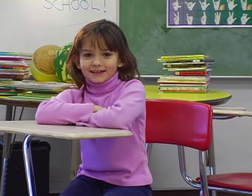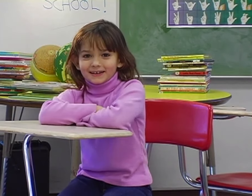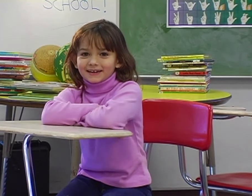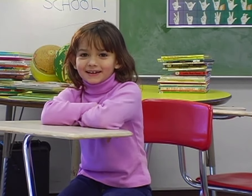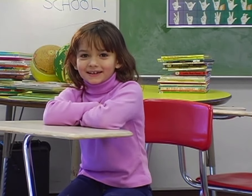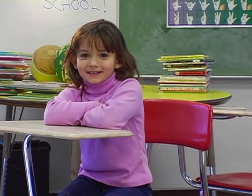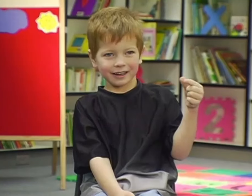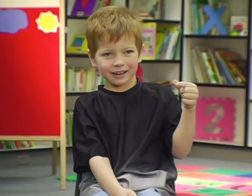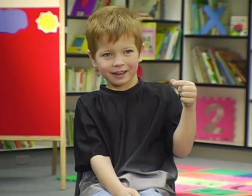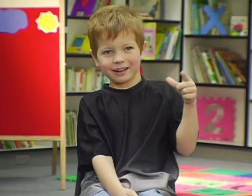Glue.